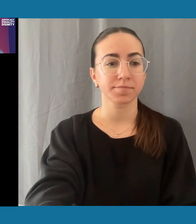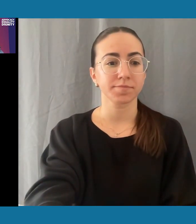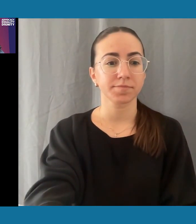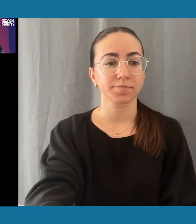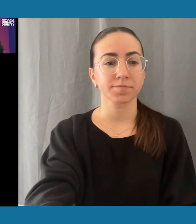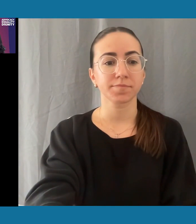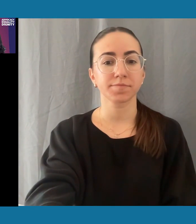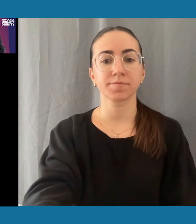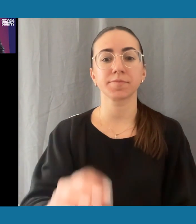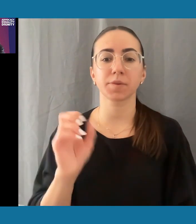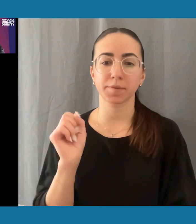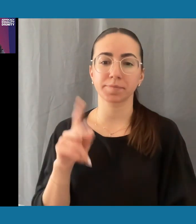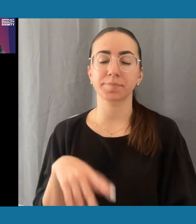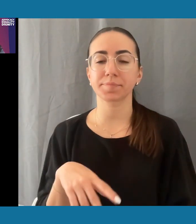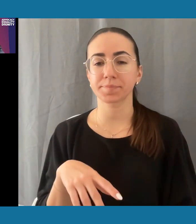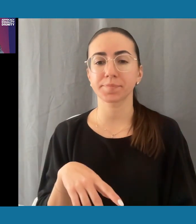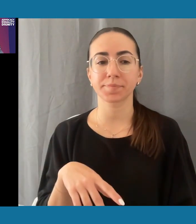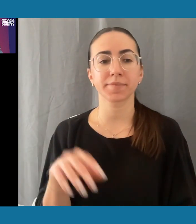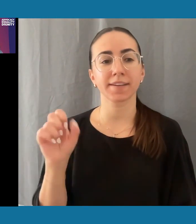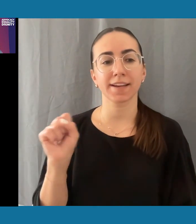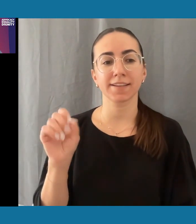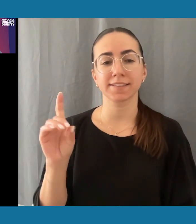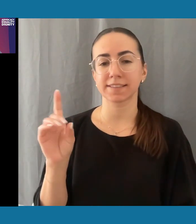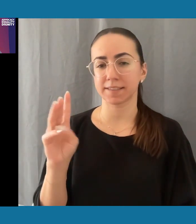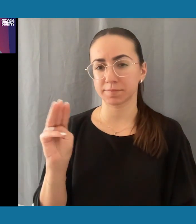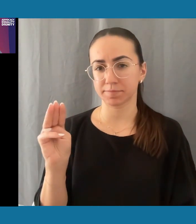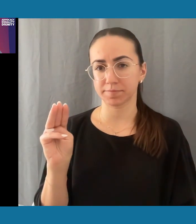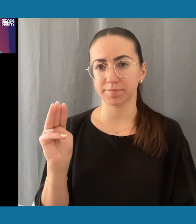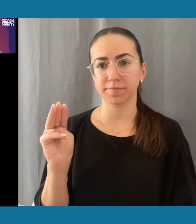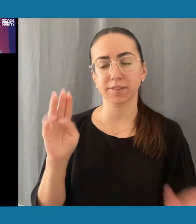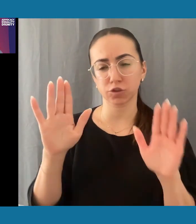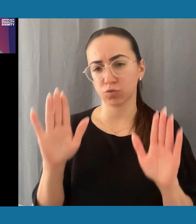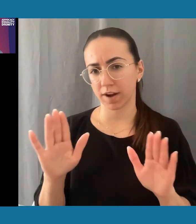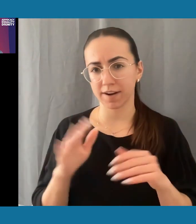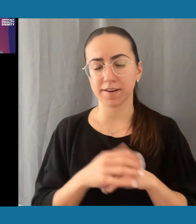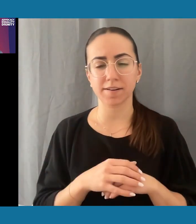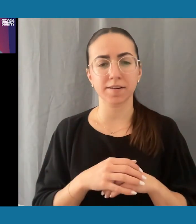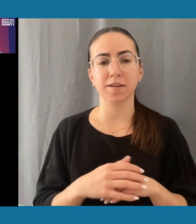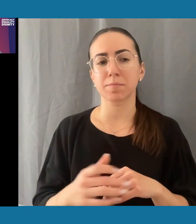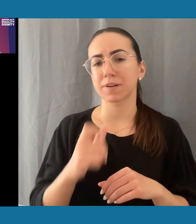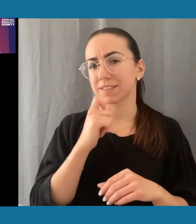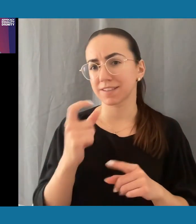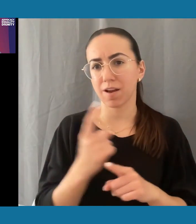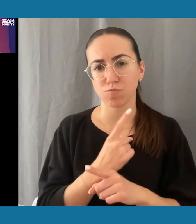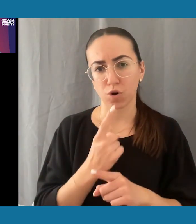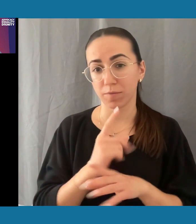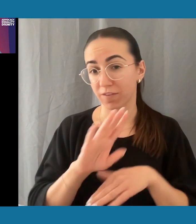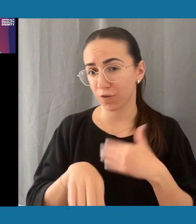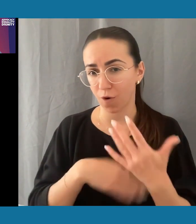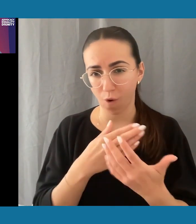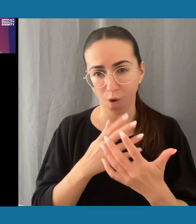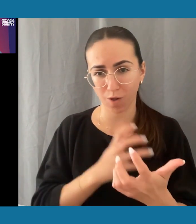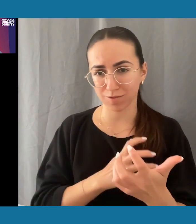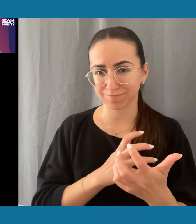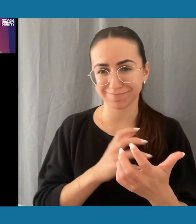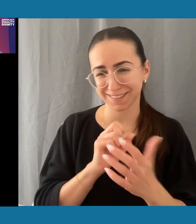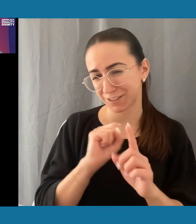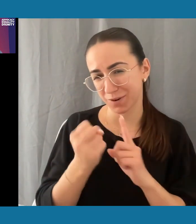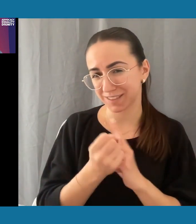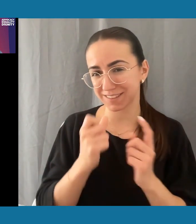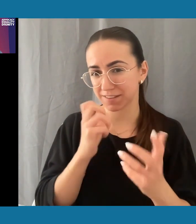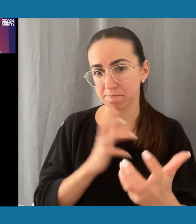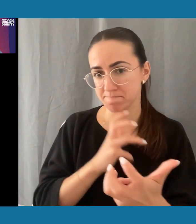So SDM is a great tool, but it's not appropriate in every single situation in all of the